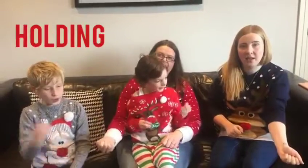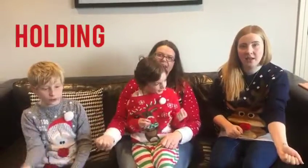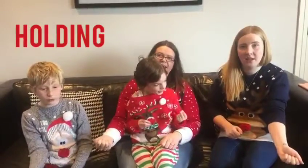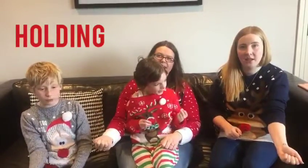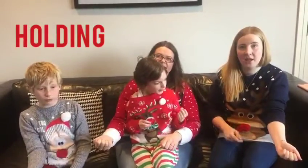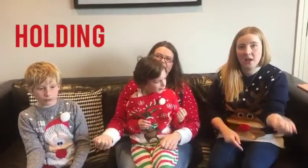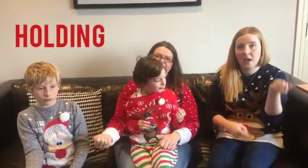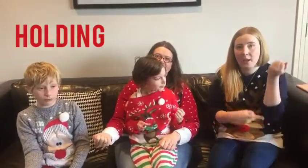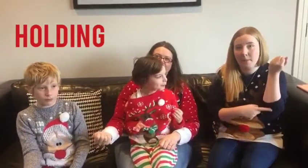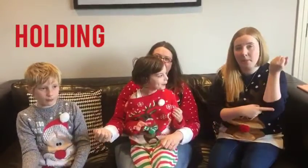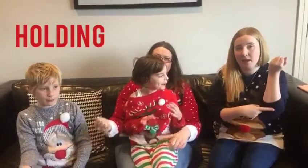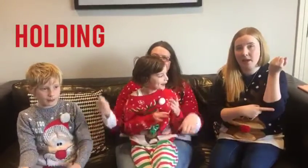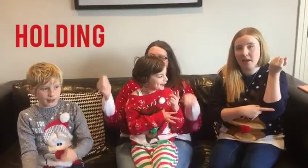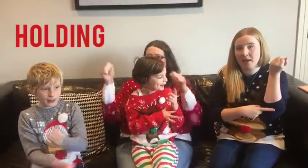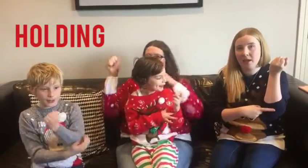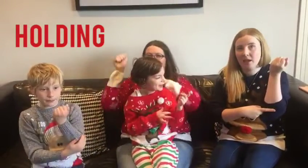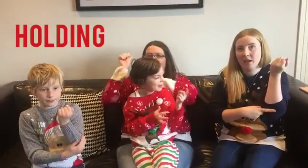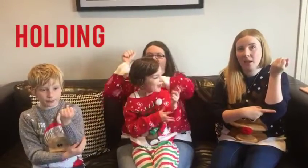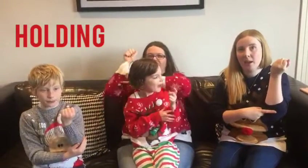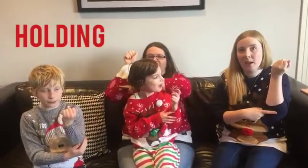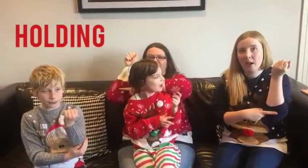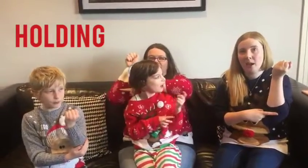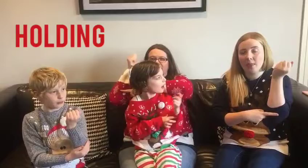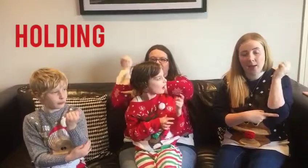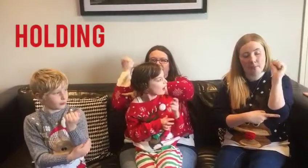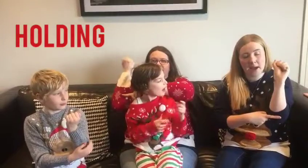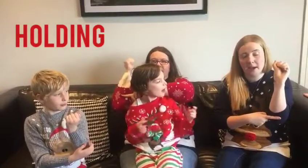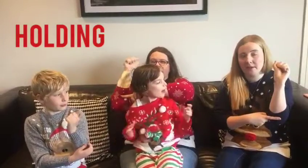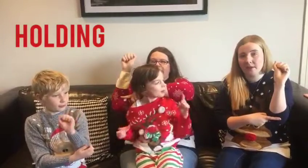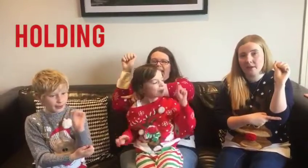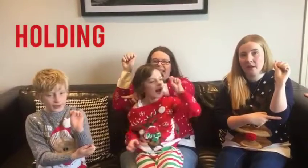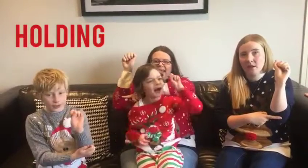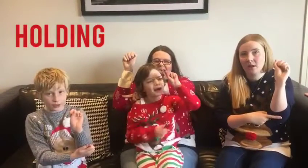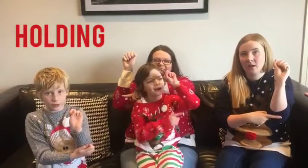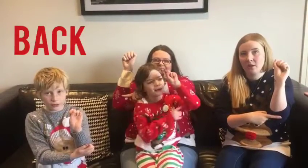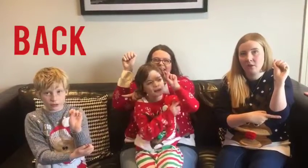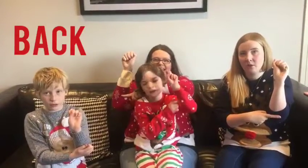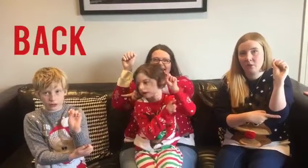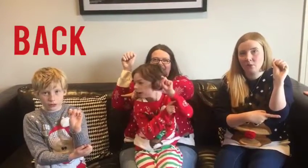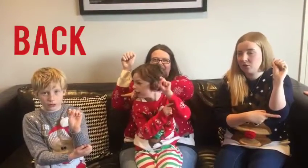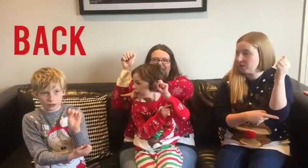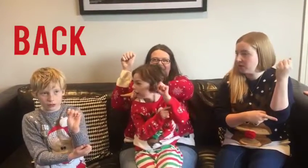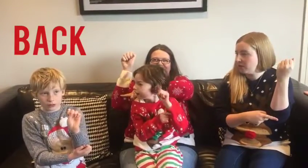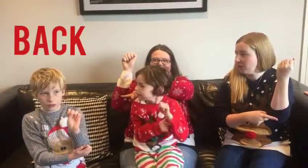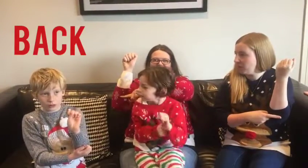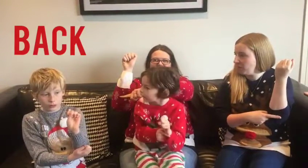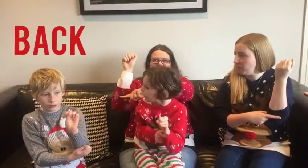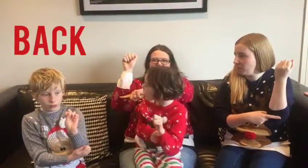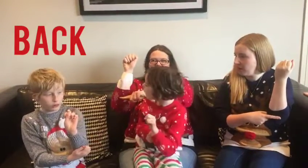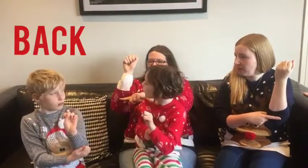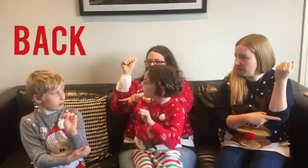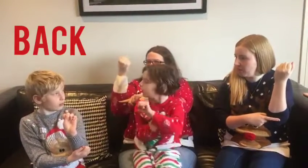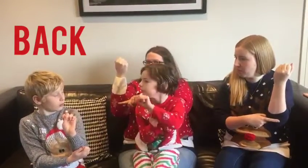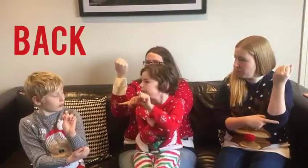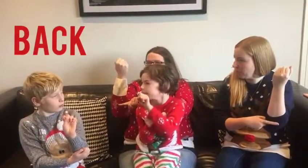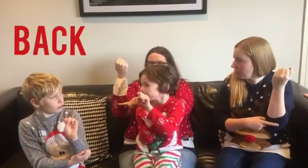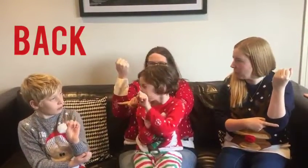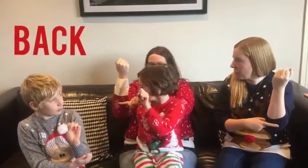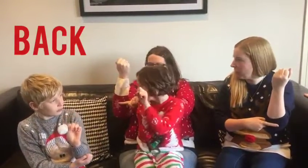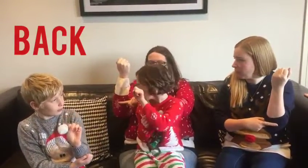holding me, and then back, which is the one we kind of was a bit tricky for